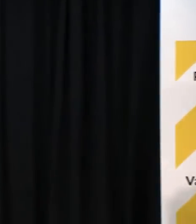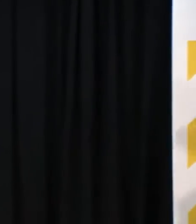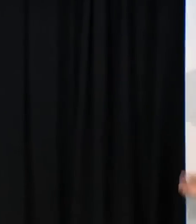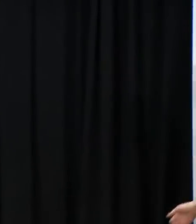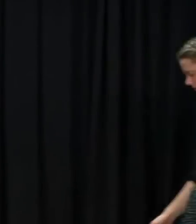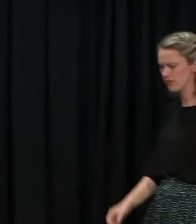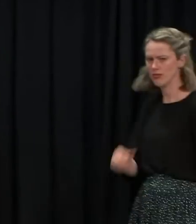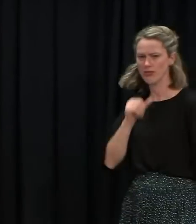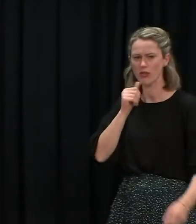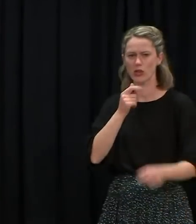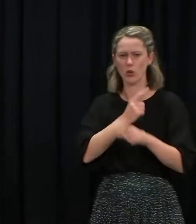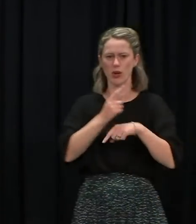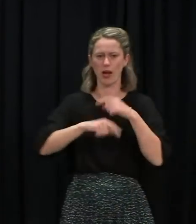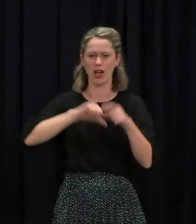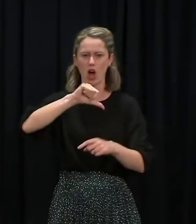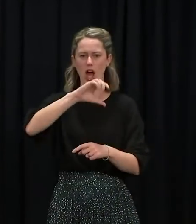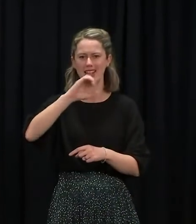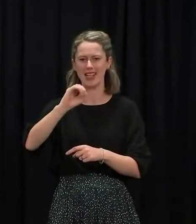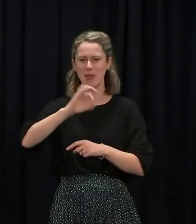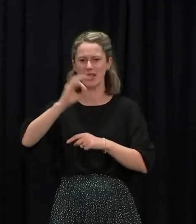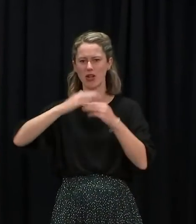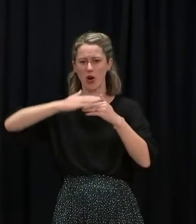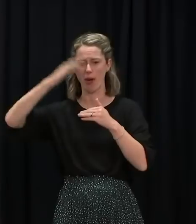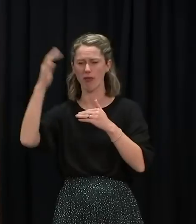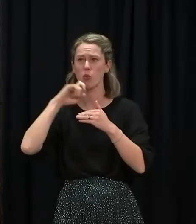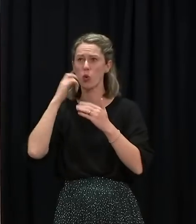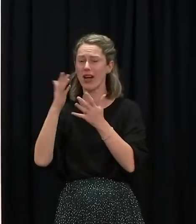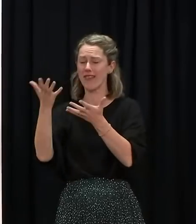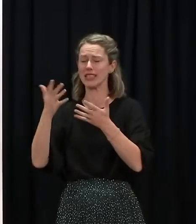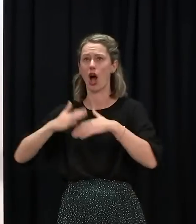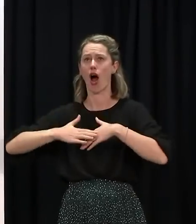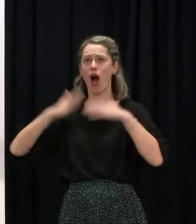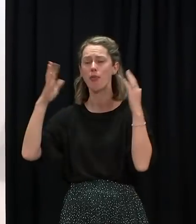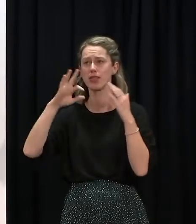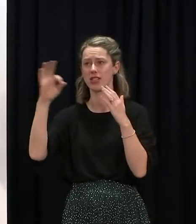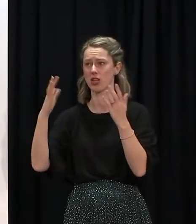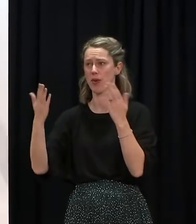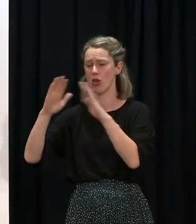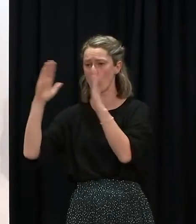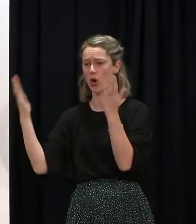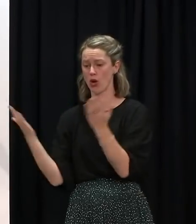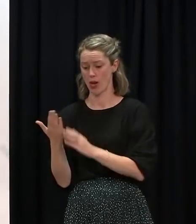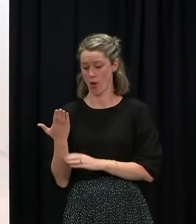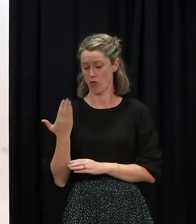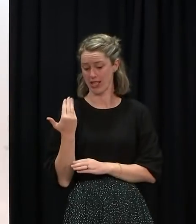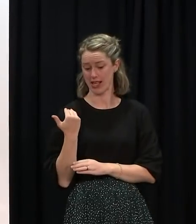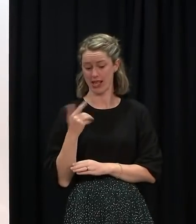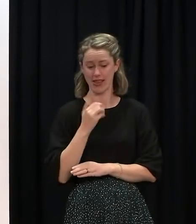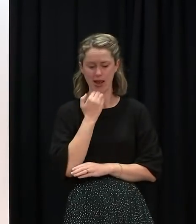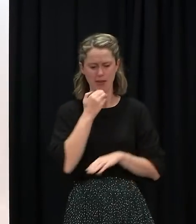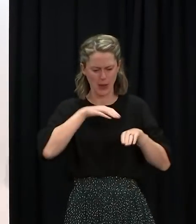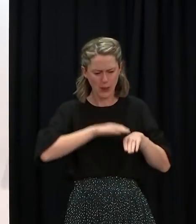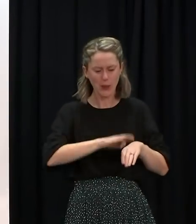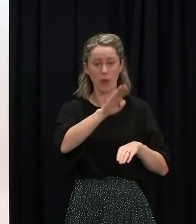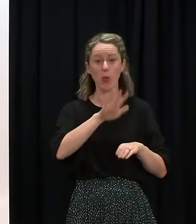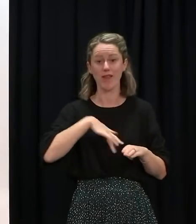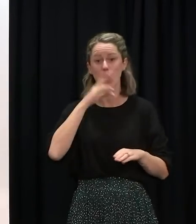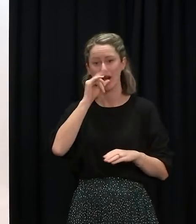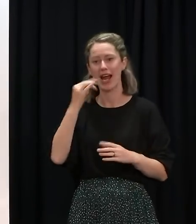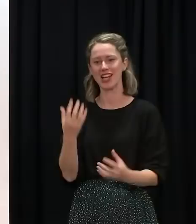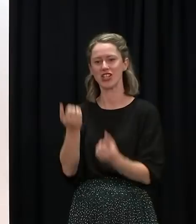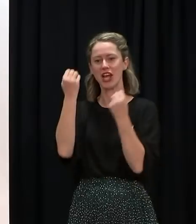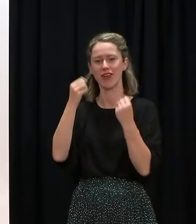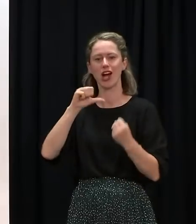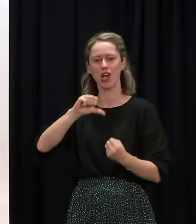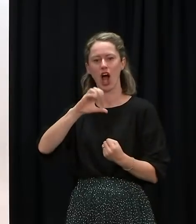against COVID-19 in the world. And looking at the numbers that we've seen and the high uptake that we've seen in recent months, that is absolutely achievable for New